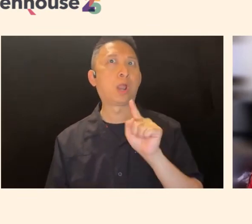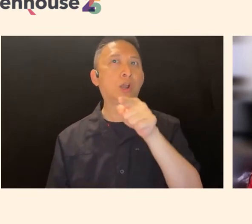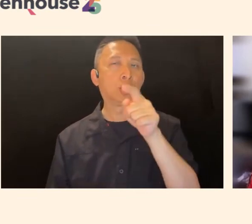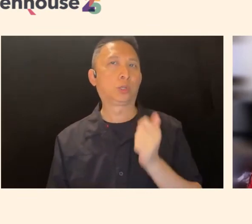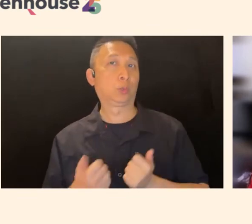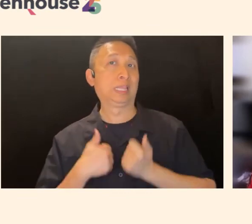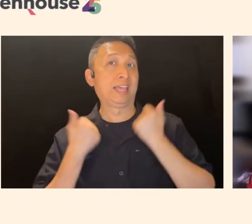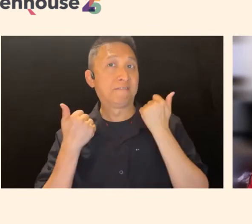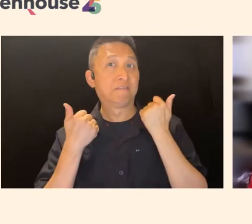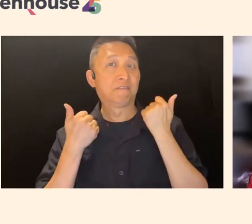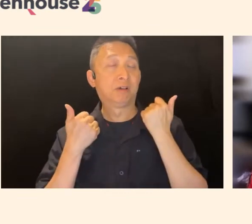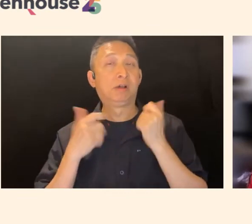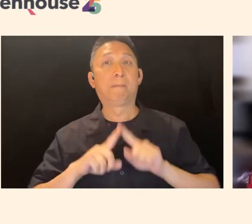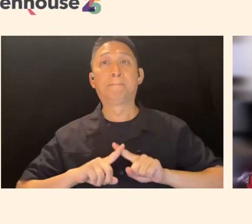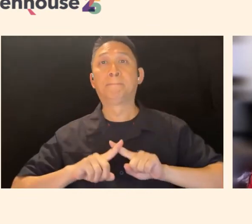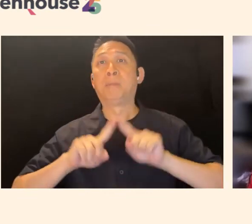um,